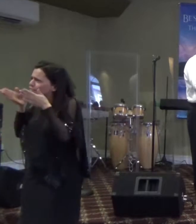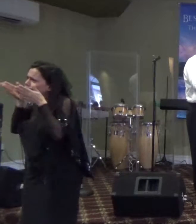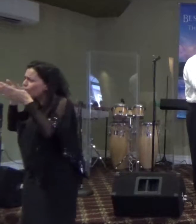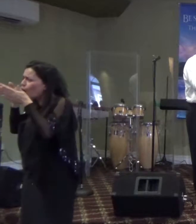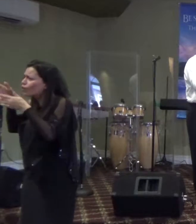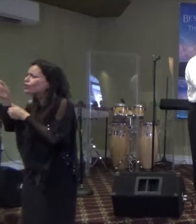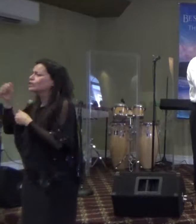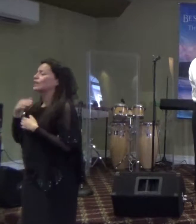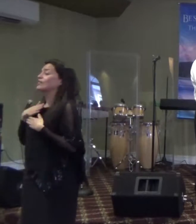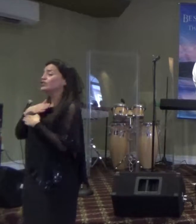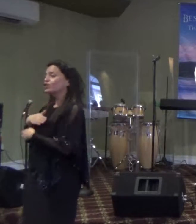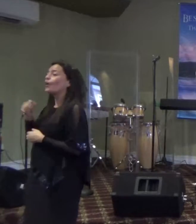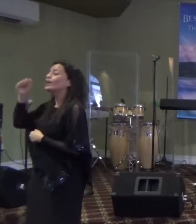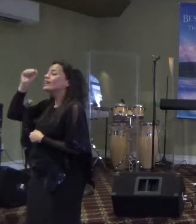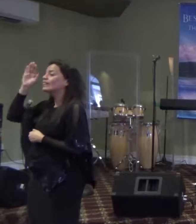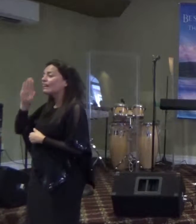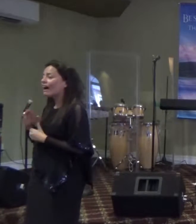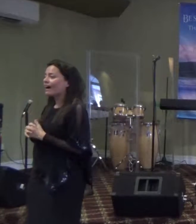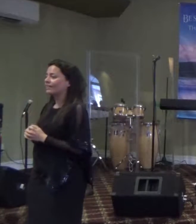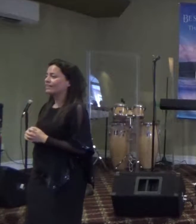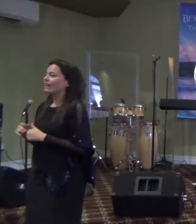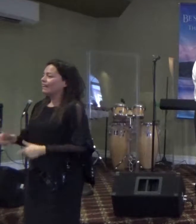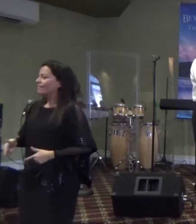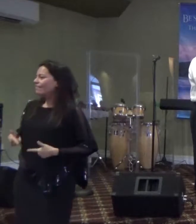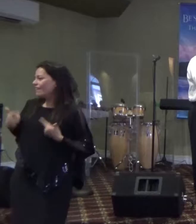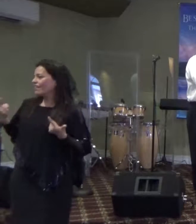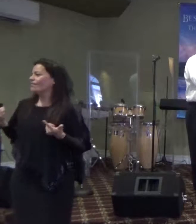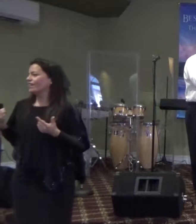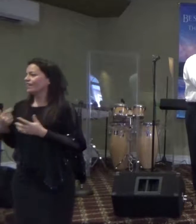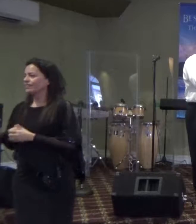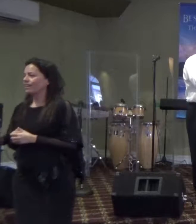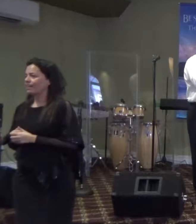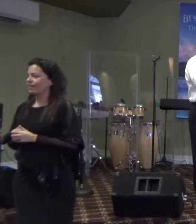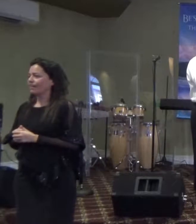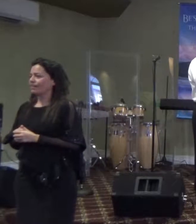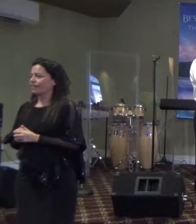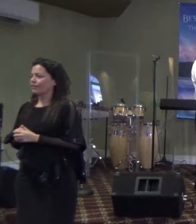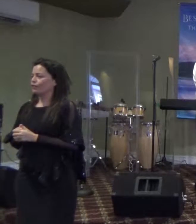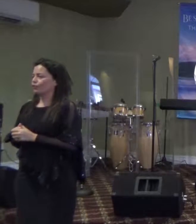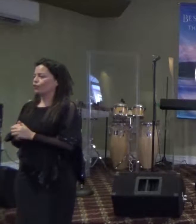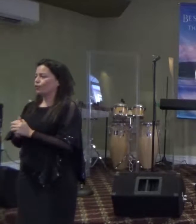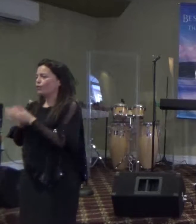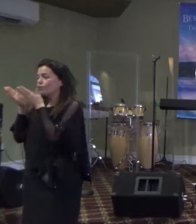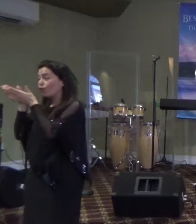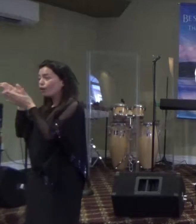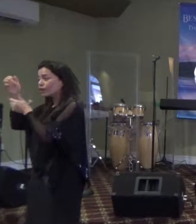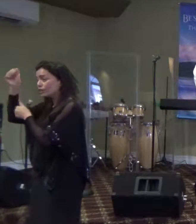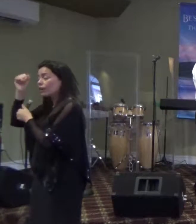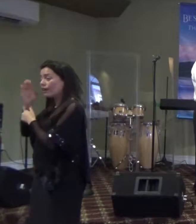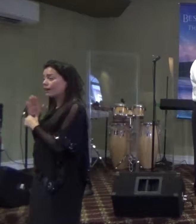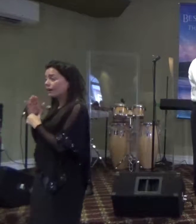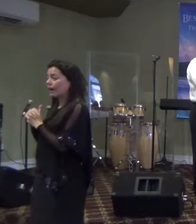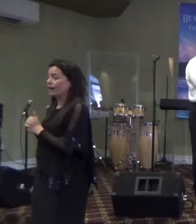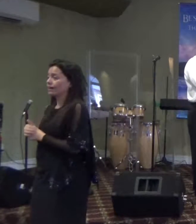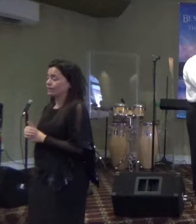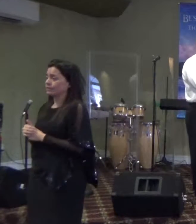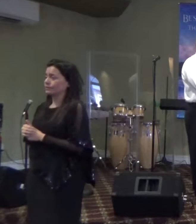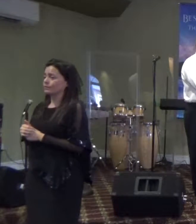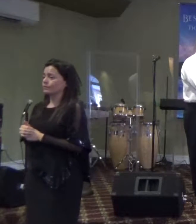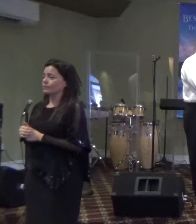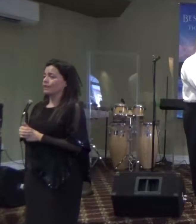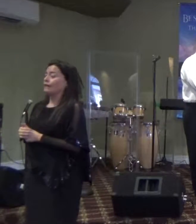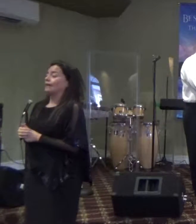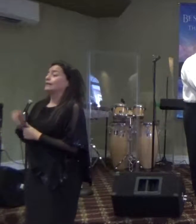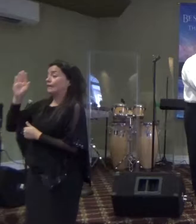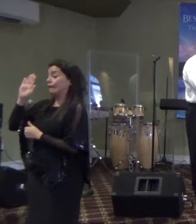life una vida loca, a crazy porque life al cabo nos vamos a morir. because we're going to die No. anyways. No. El hombre de The Dios, man of la